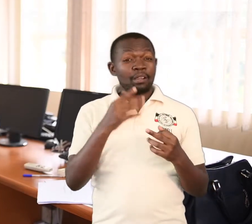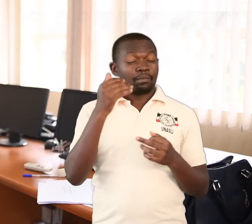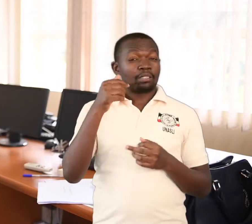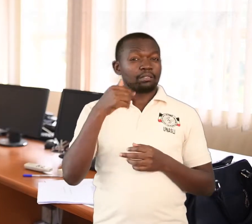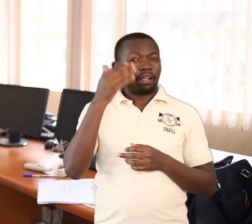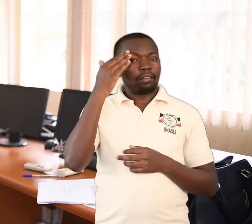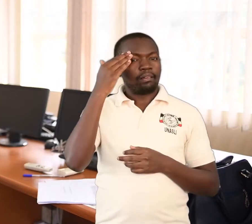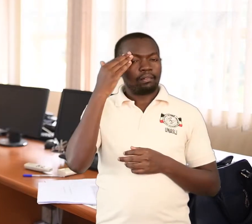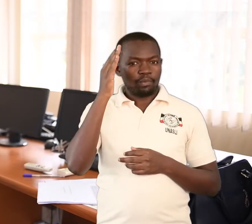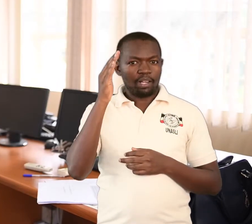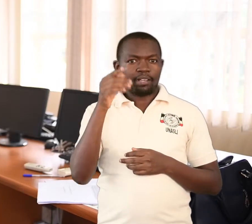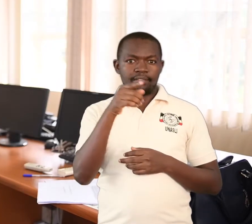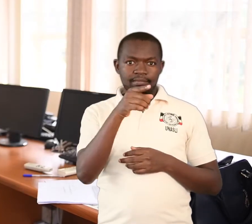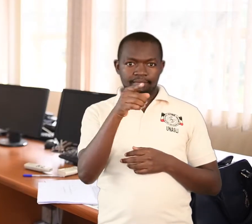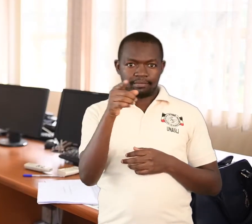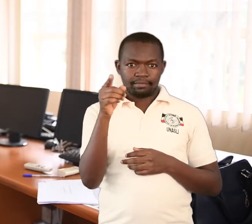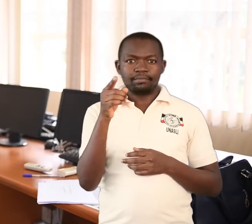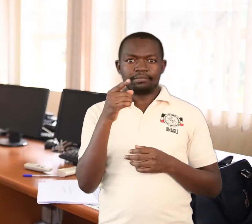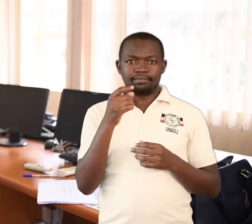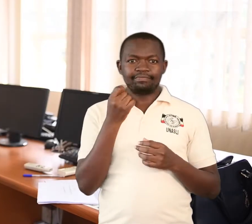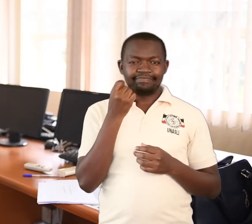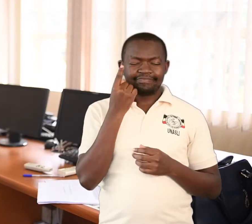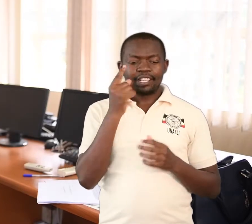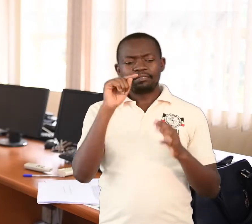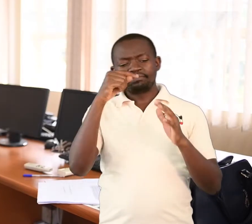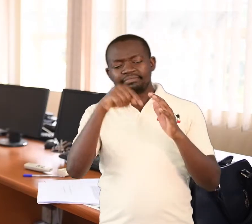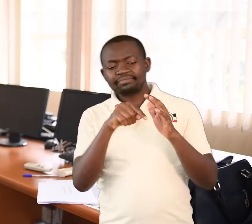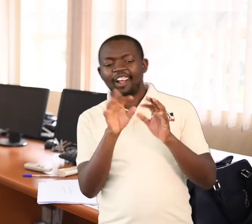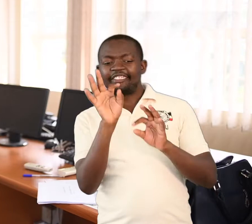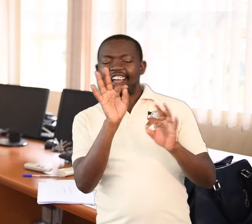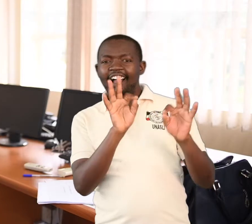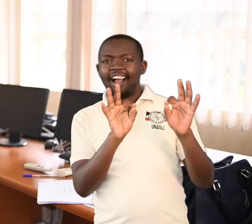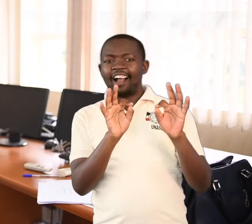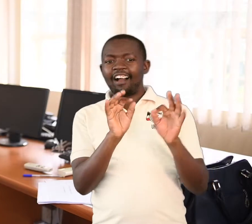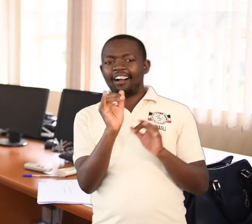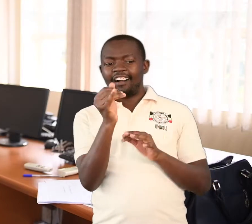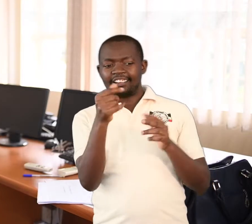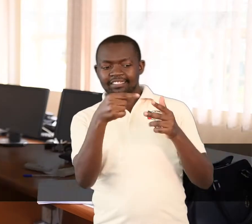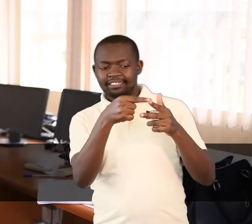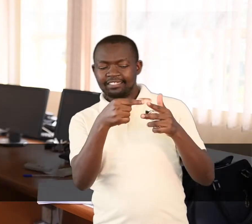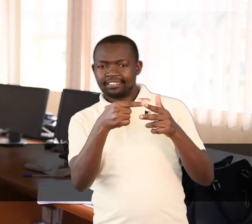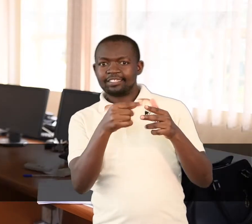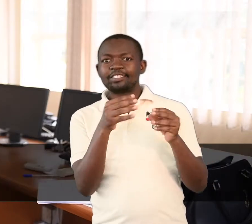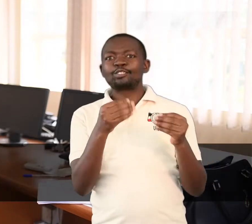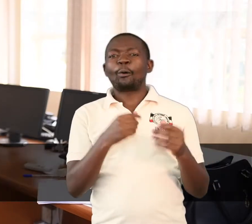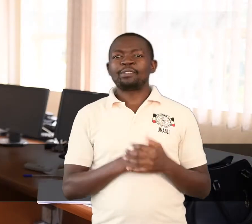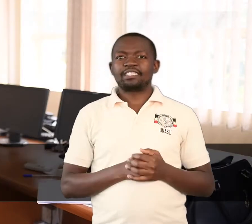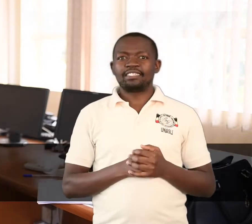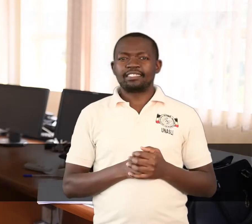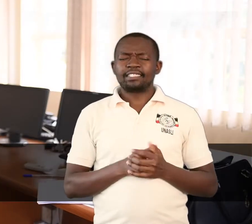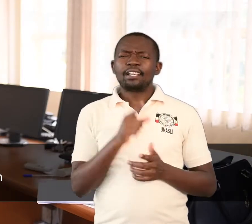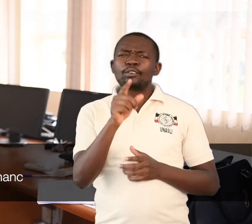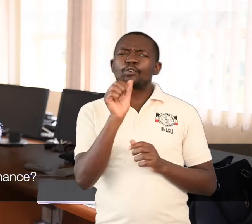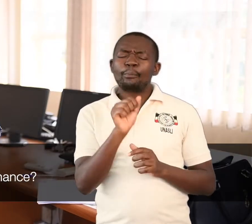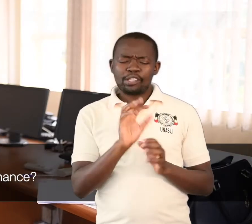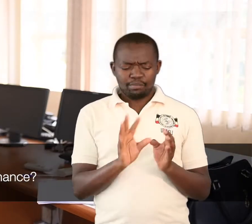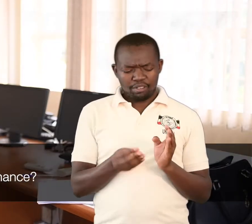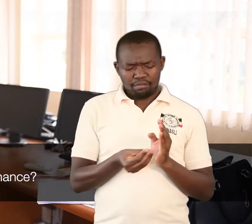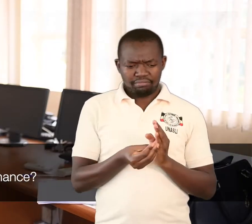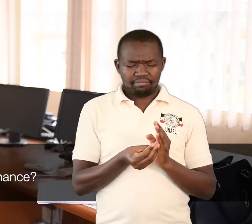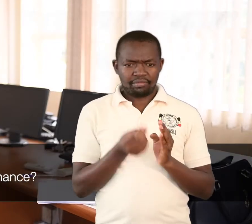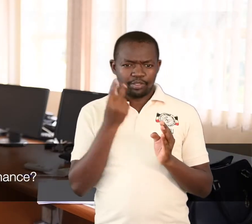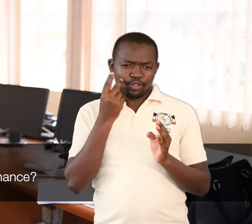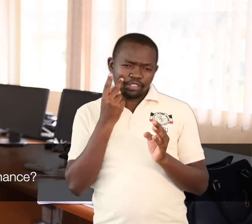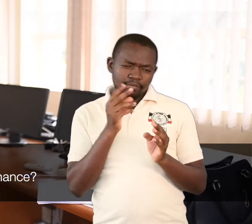that you are appreciating the art that is on that object. What would you add on that